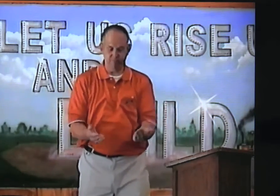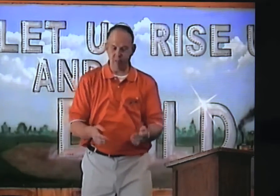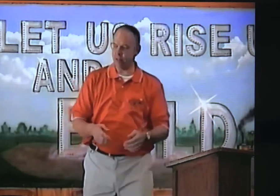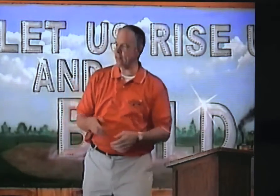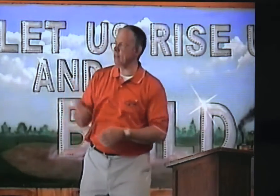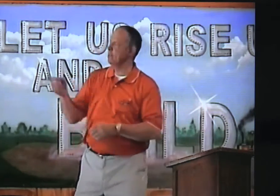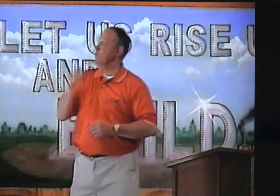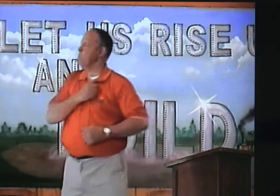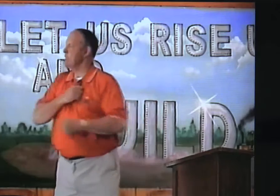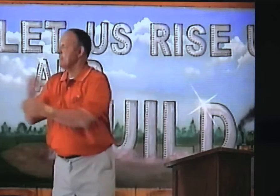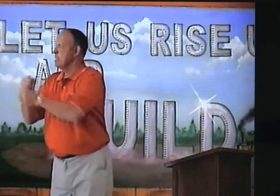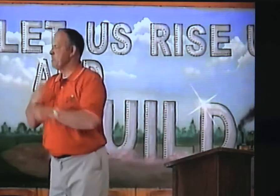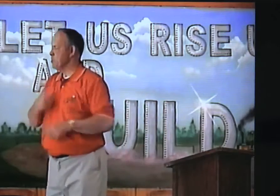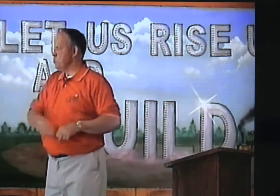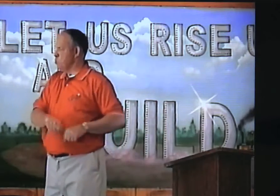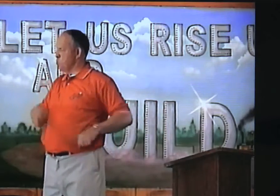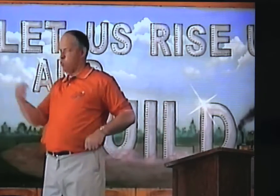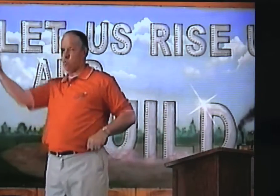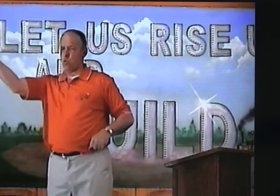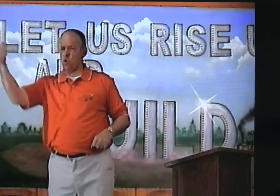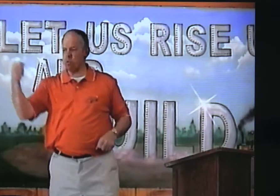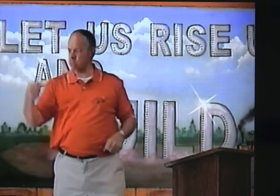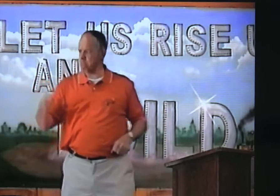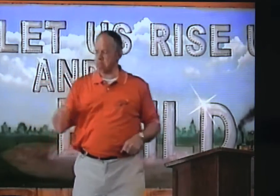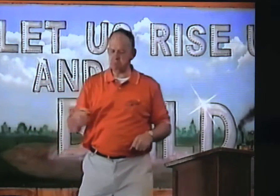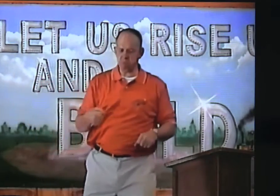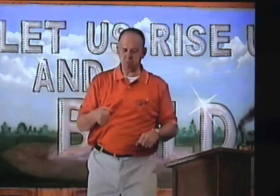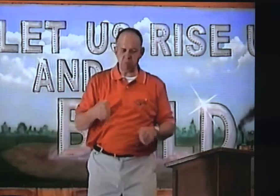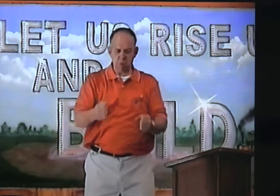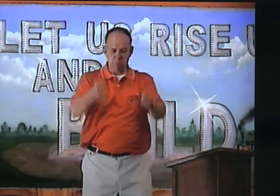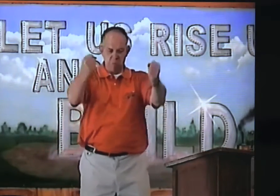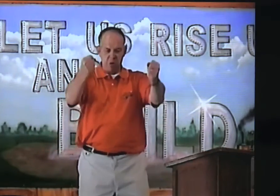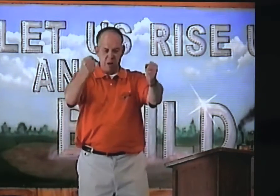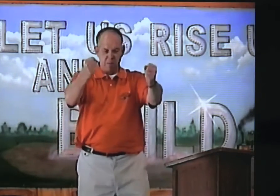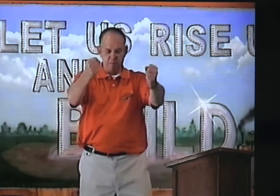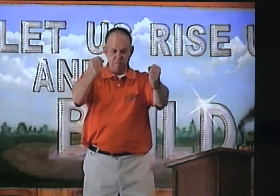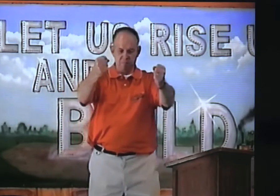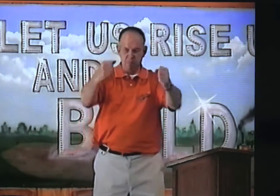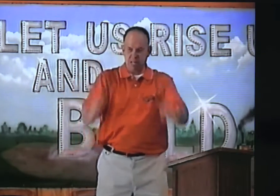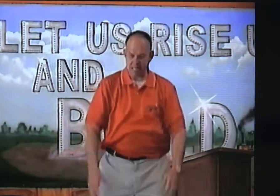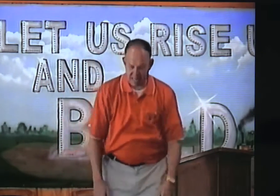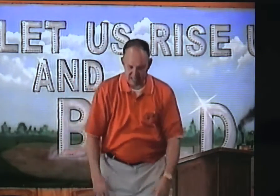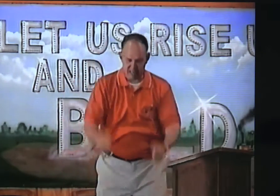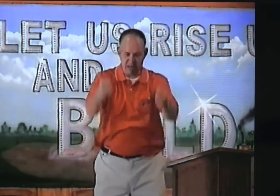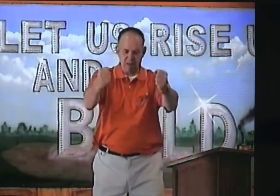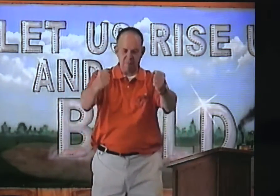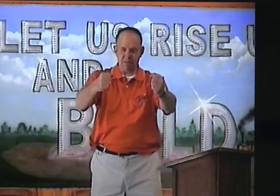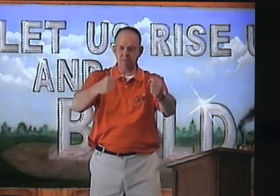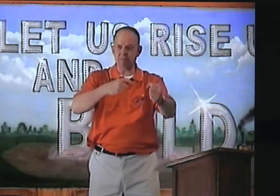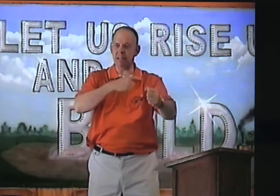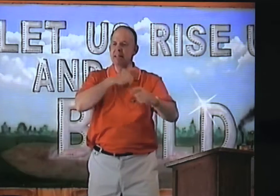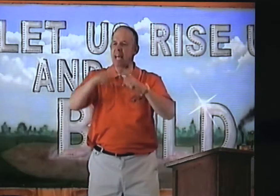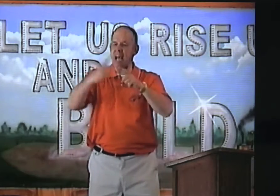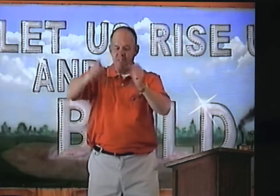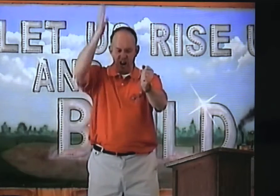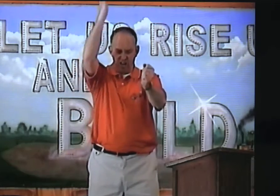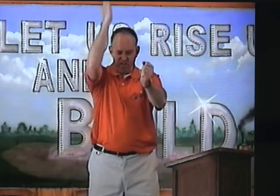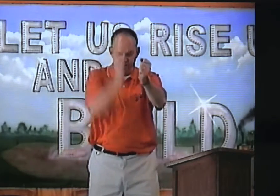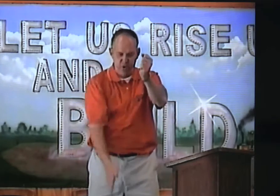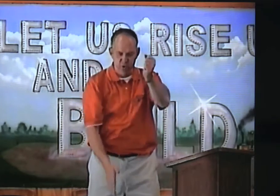live baby. Now, soldier, bring me your sword. And I hold the baby. And I'm going to cut